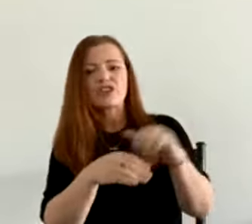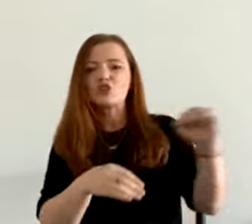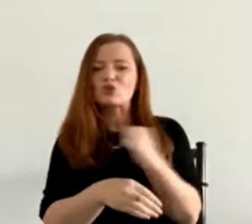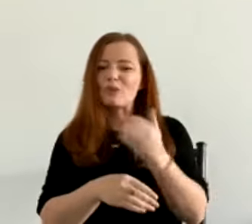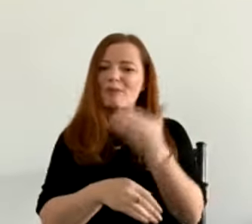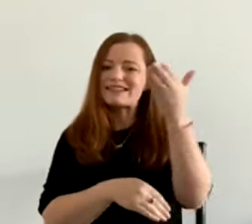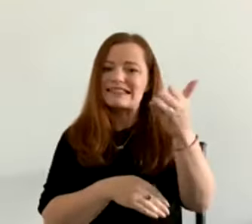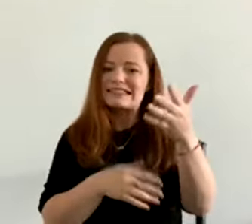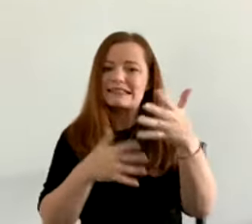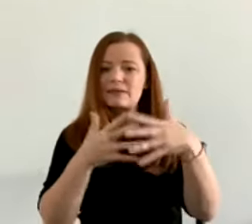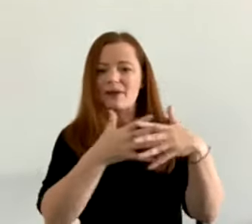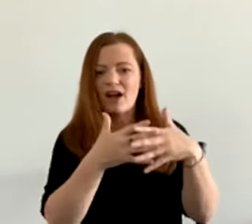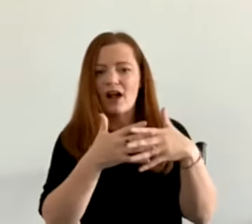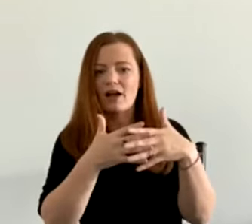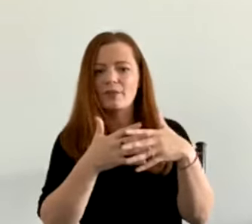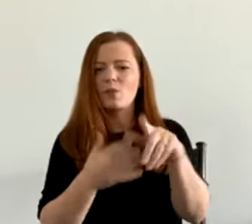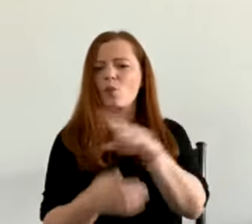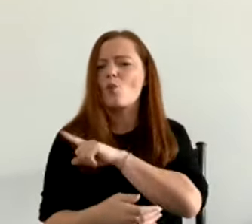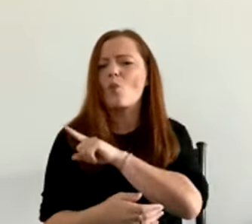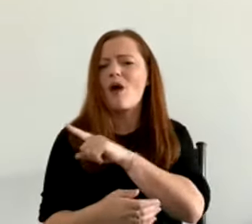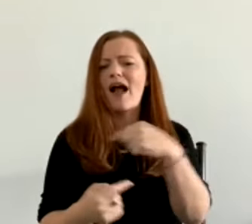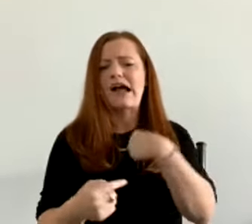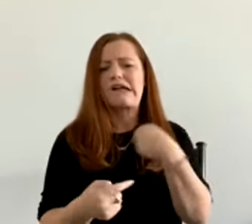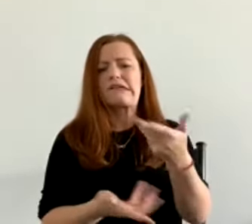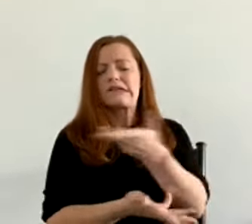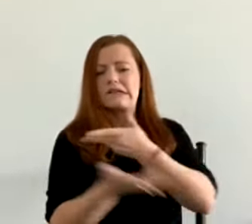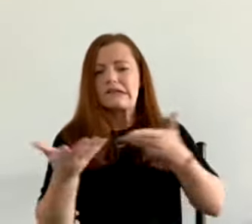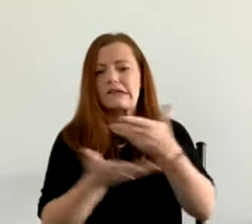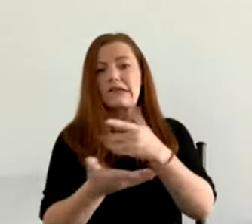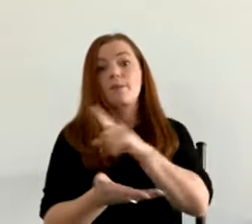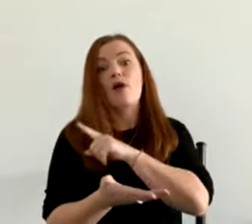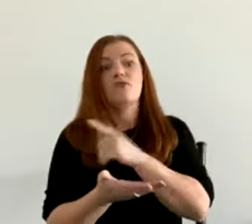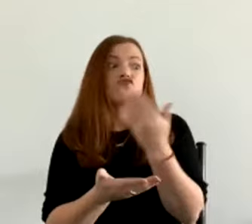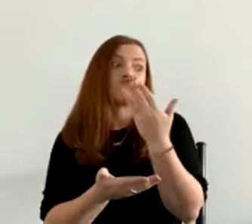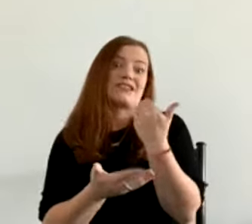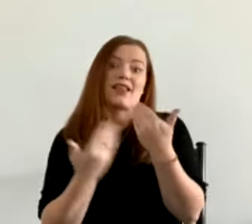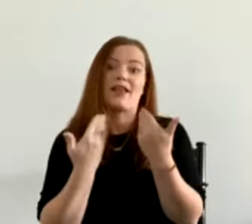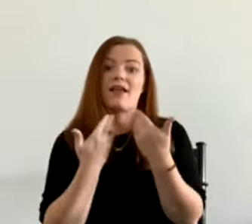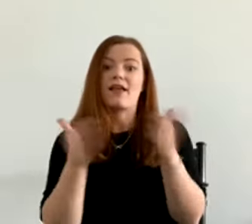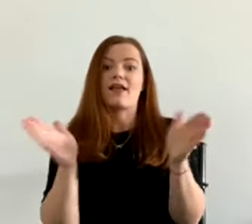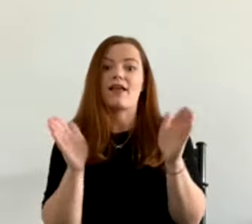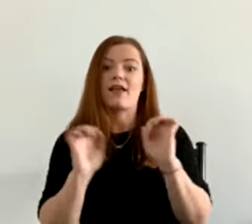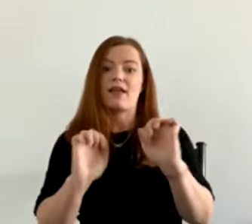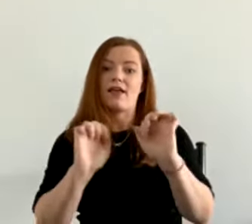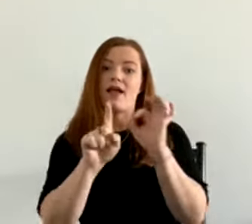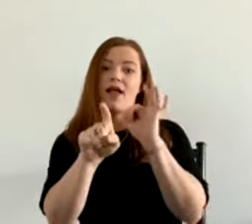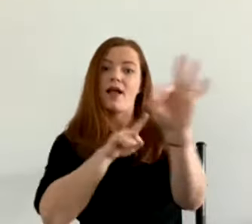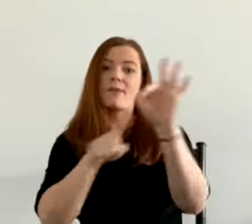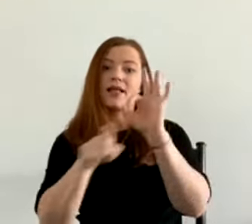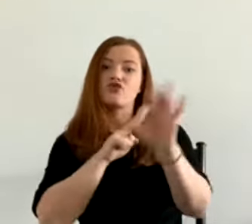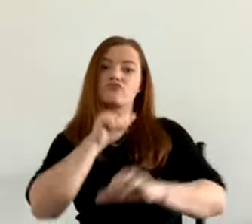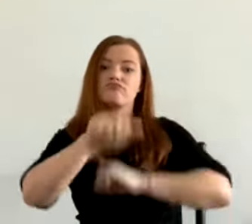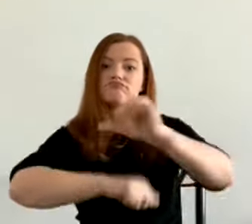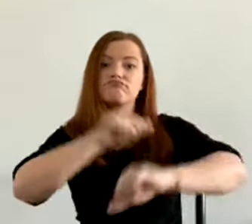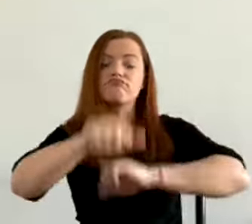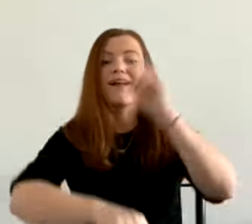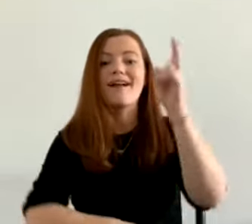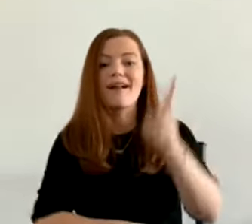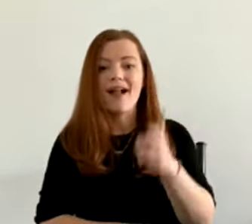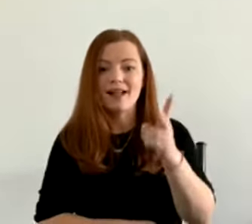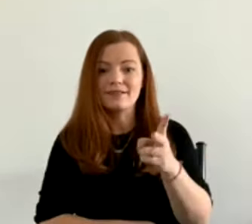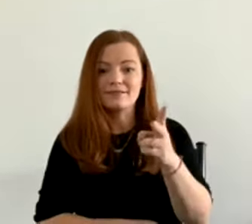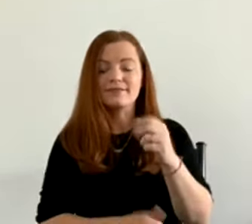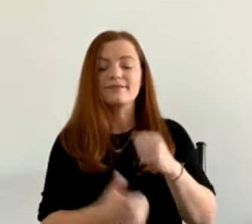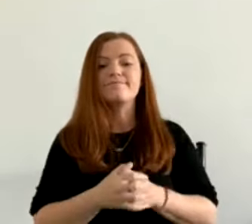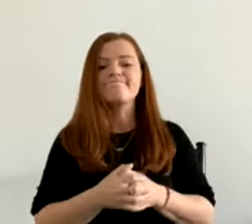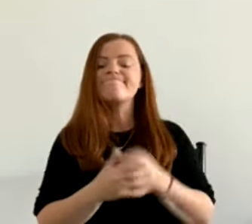about Zoe Glossier is they've just reopened their application process because they've recognised and accepted